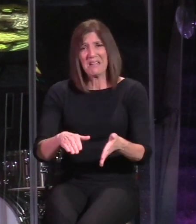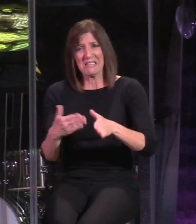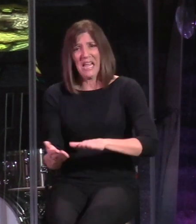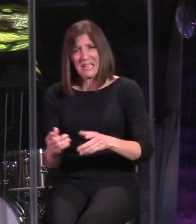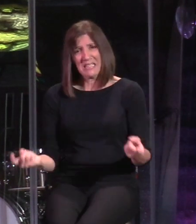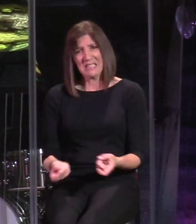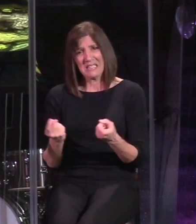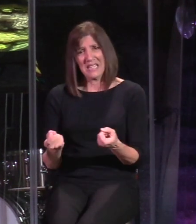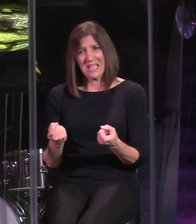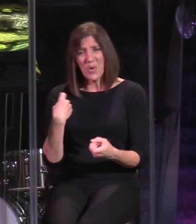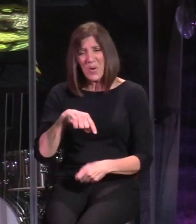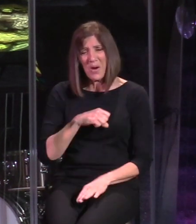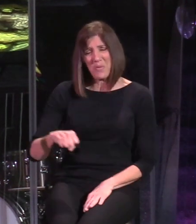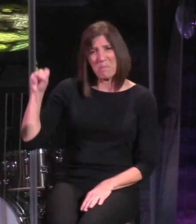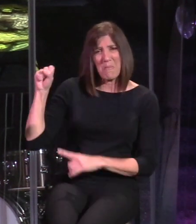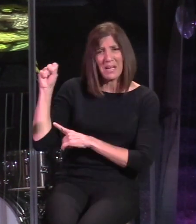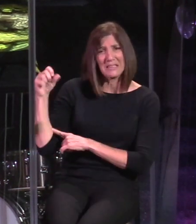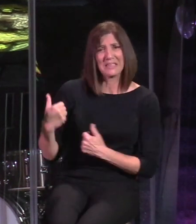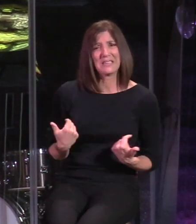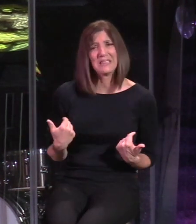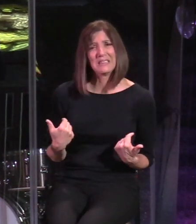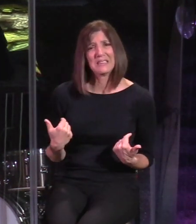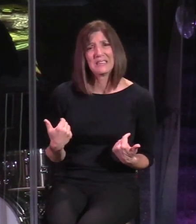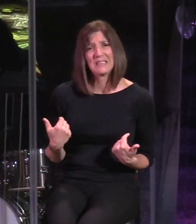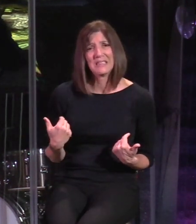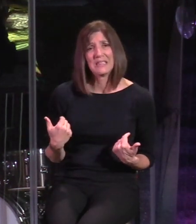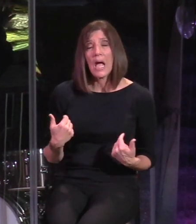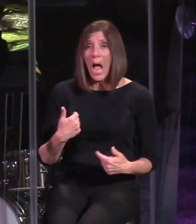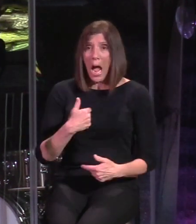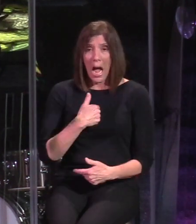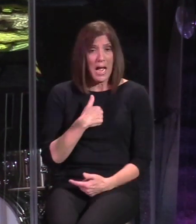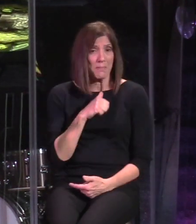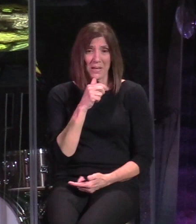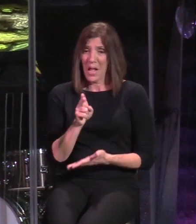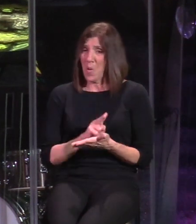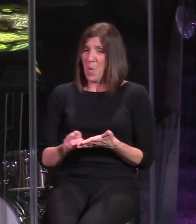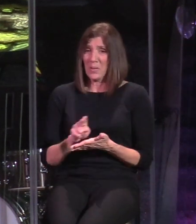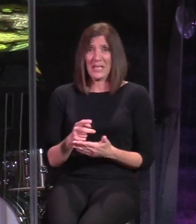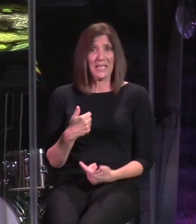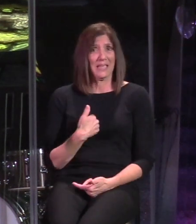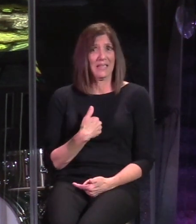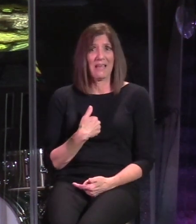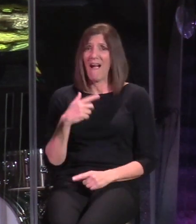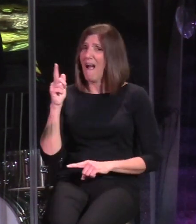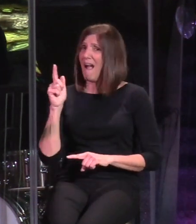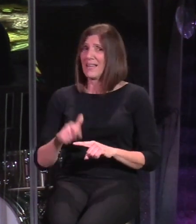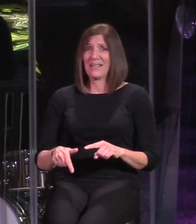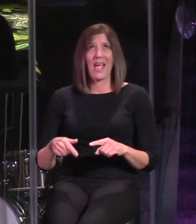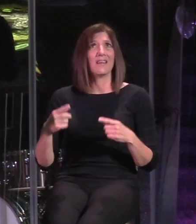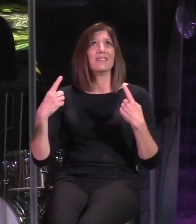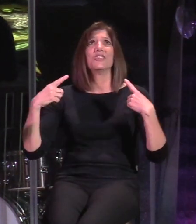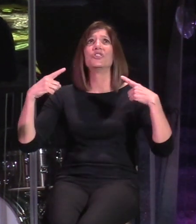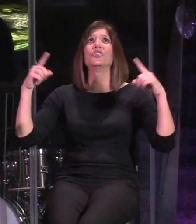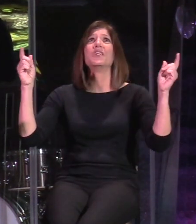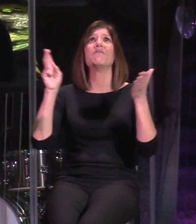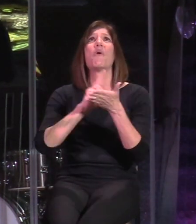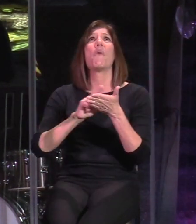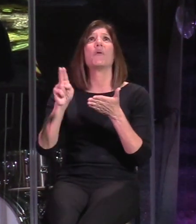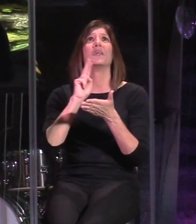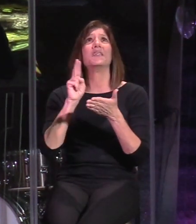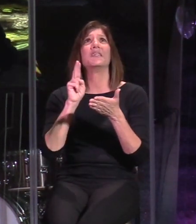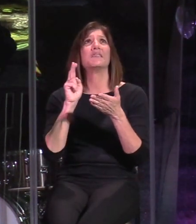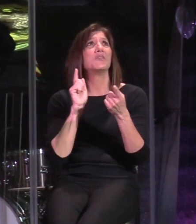sin and rebellion. Or to make it even more personal, I am not holy, and I cannot attain the holiness that's required of